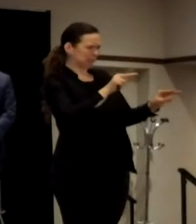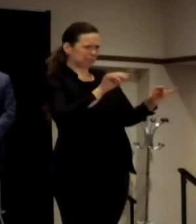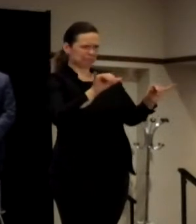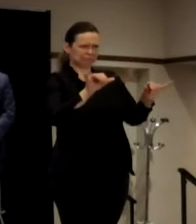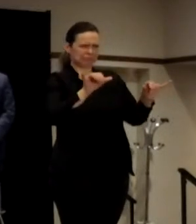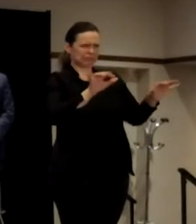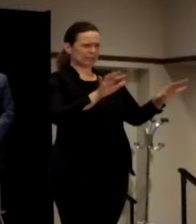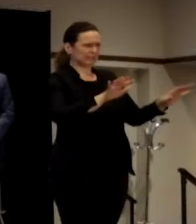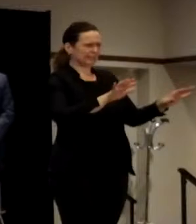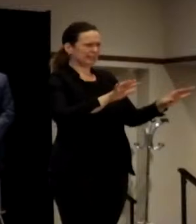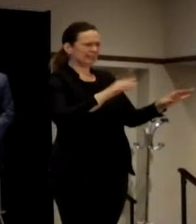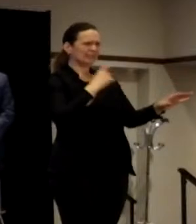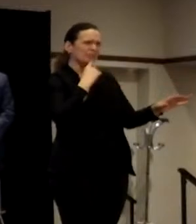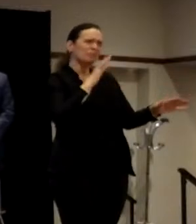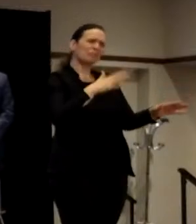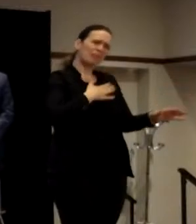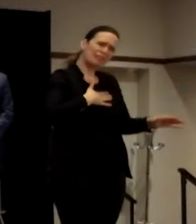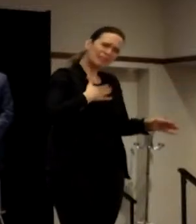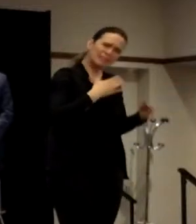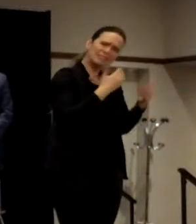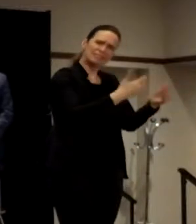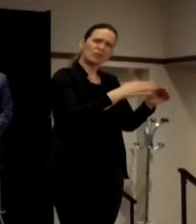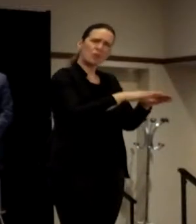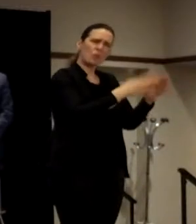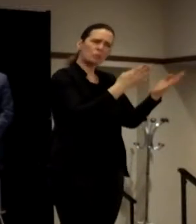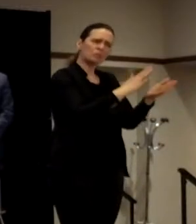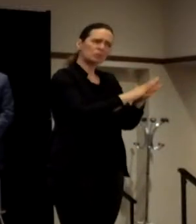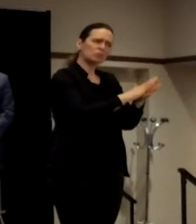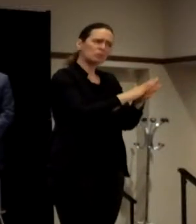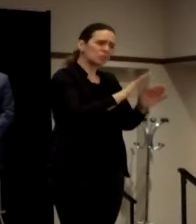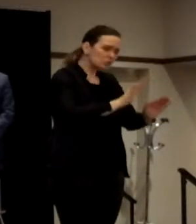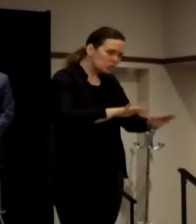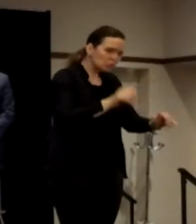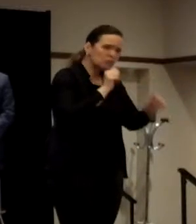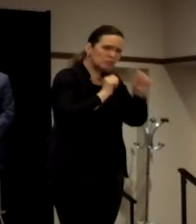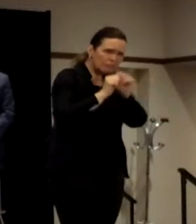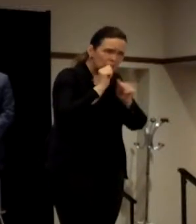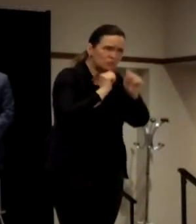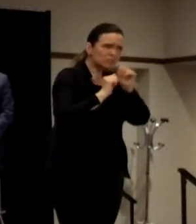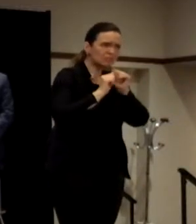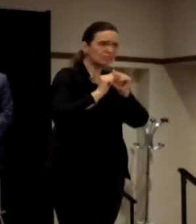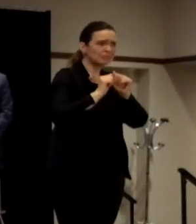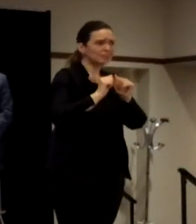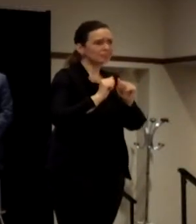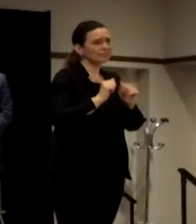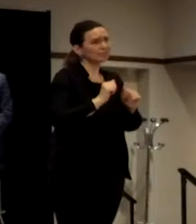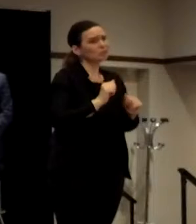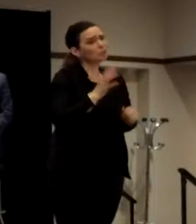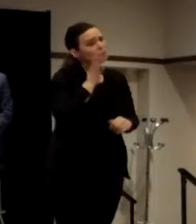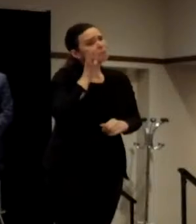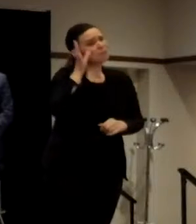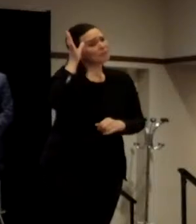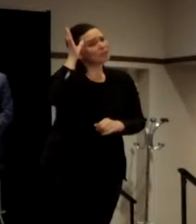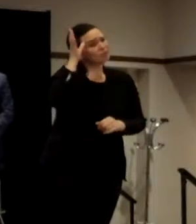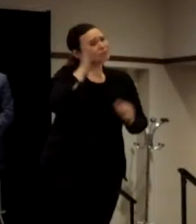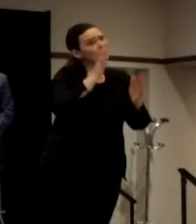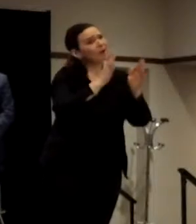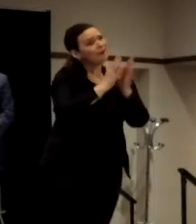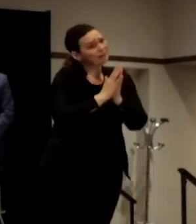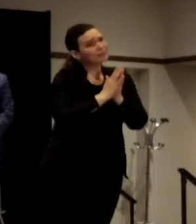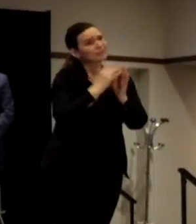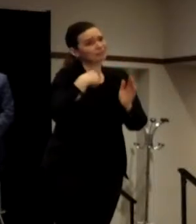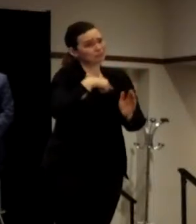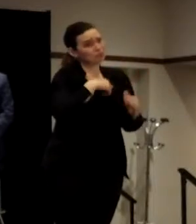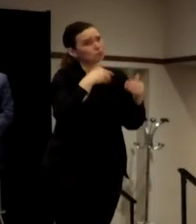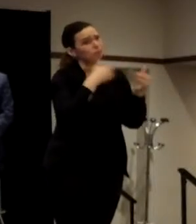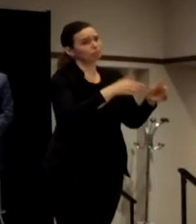pleading that you shouldn't do that, but that was not a parent actually. So the parents of which I have gotten is that when they were saying